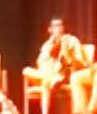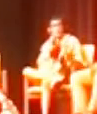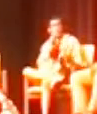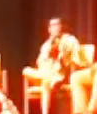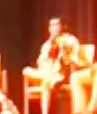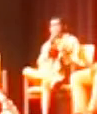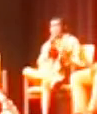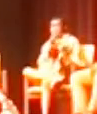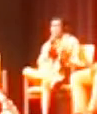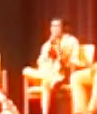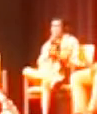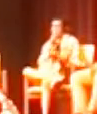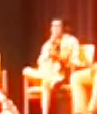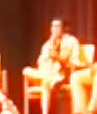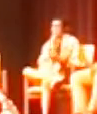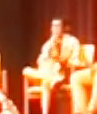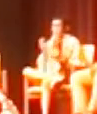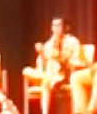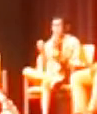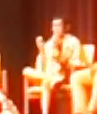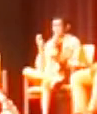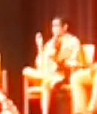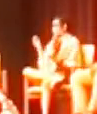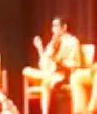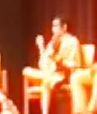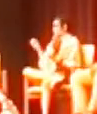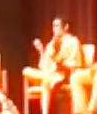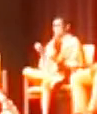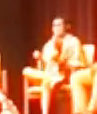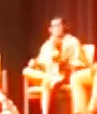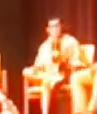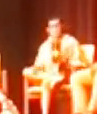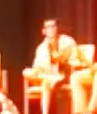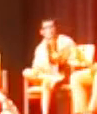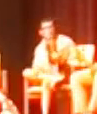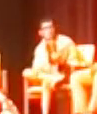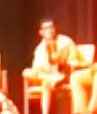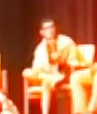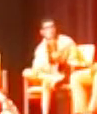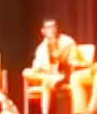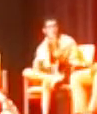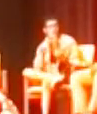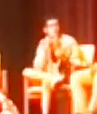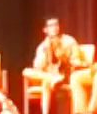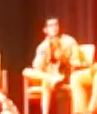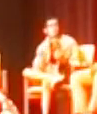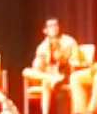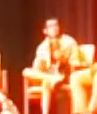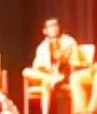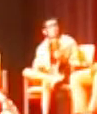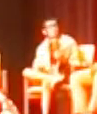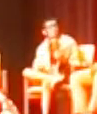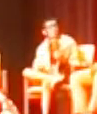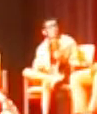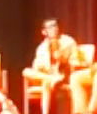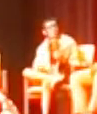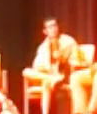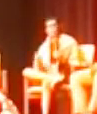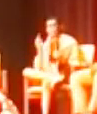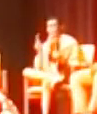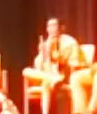right? When you work on short form, there's so much people will not feel this degree, but also everyone's